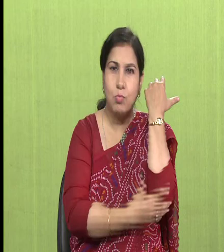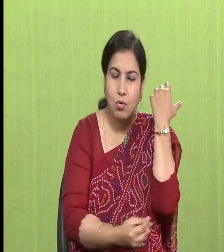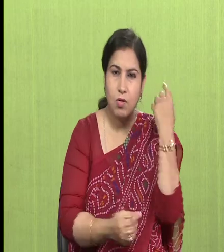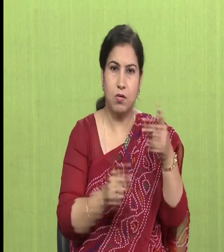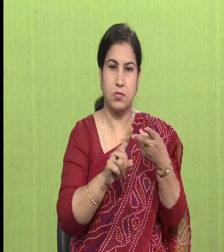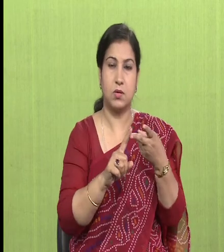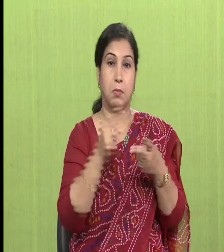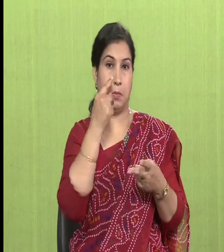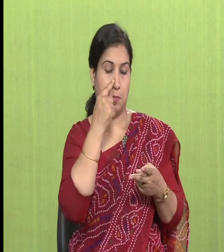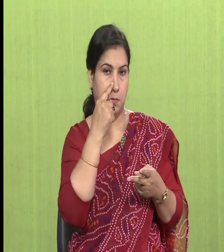gender,